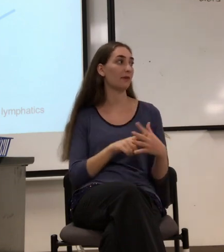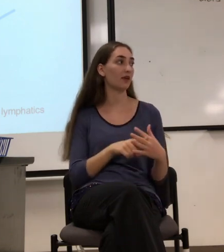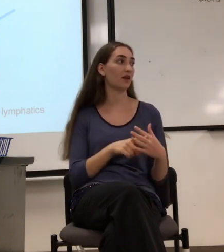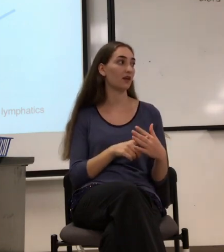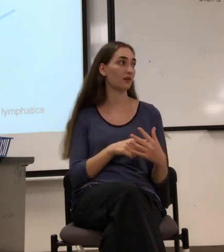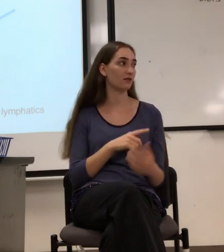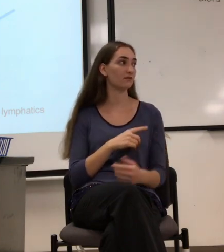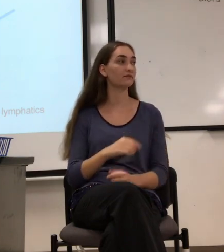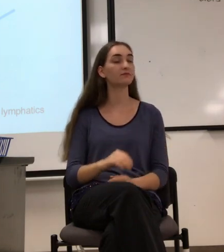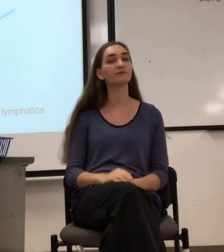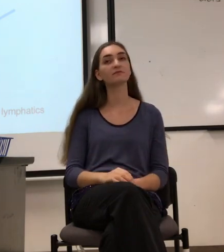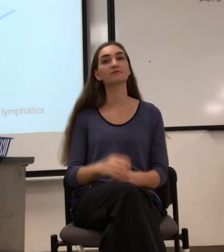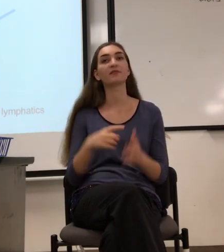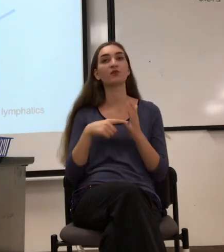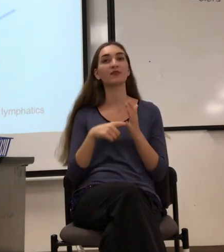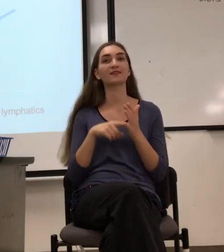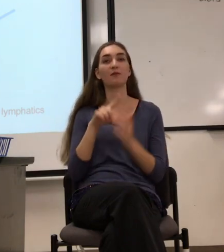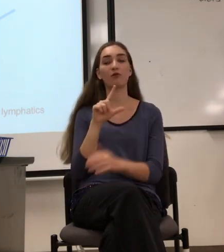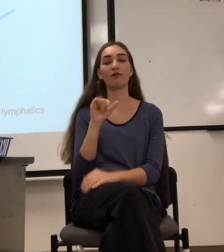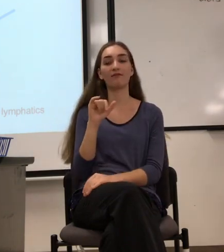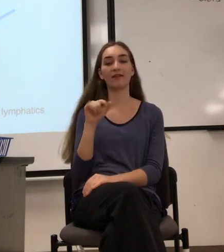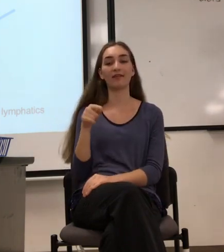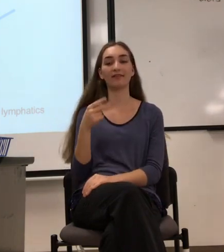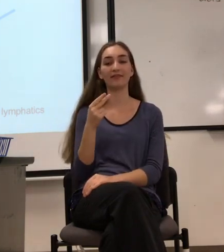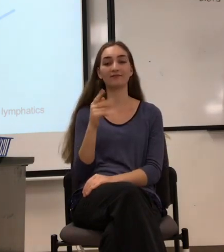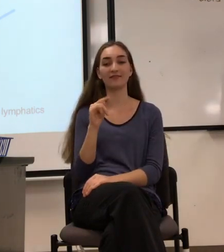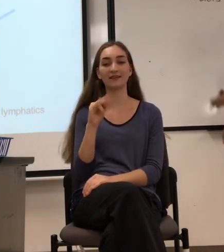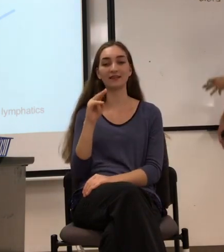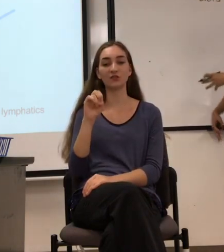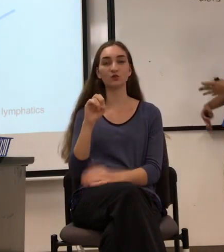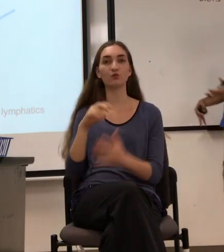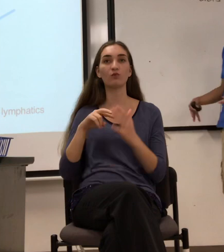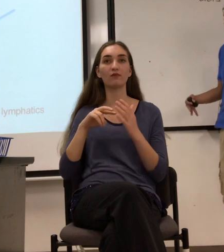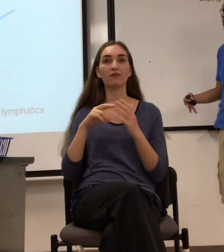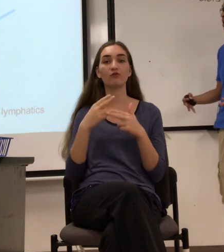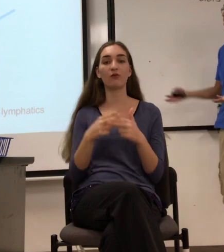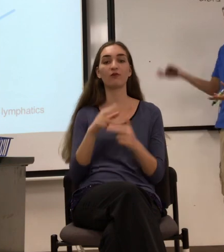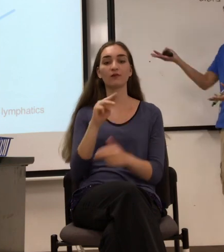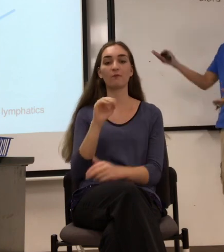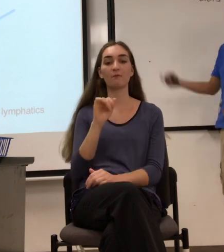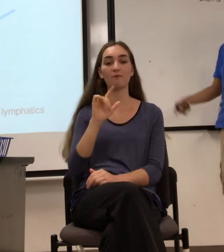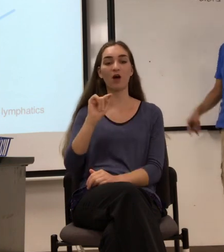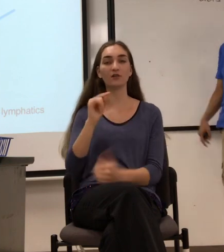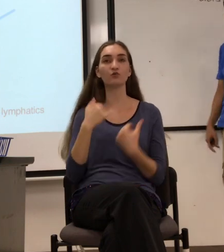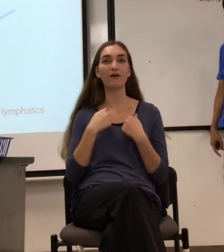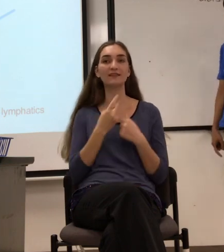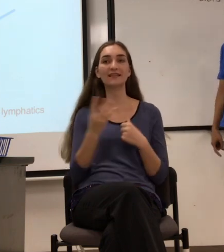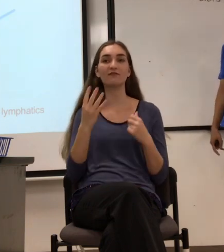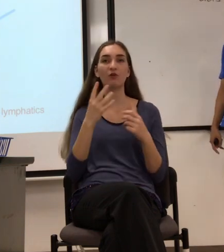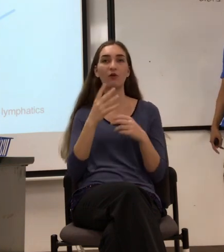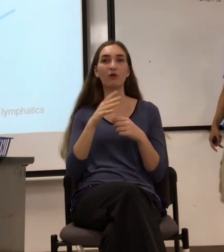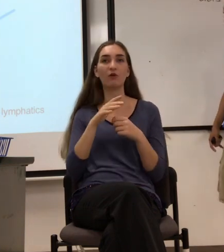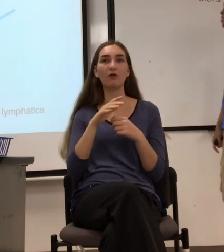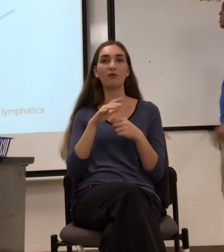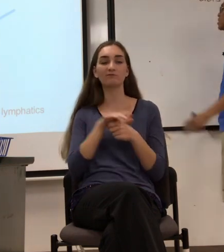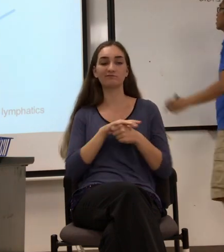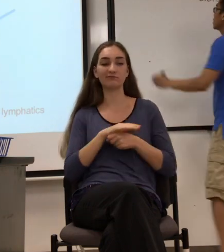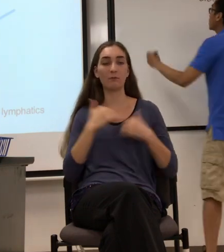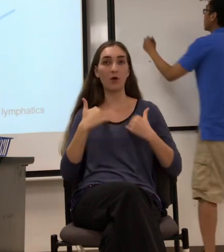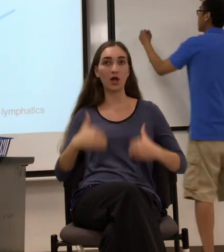Example of a lymph tissue called MALT in your, you have it in several places in the body. This one comes from the small